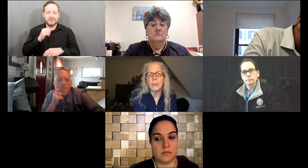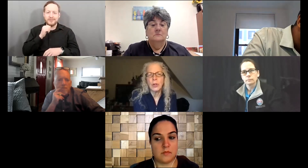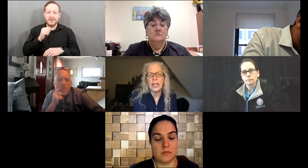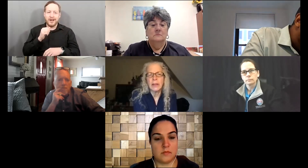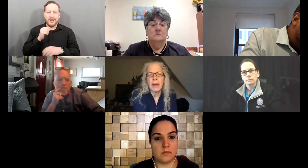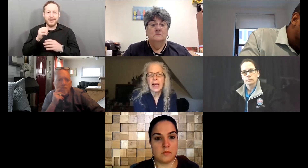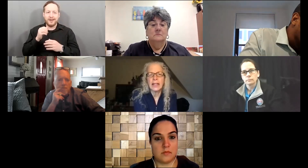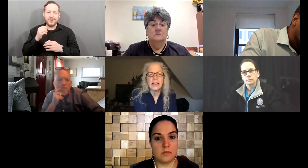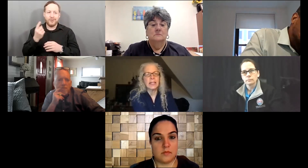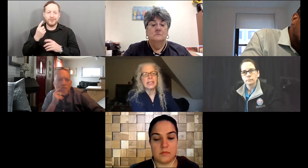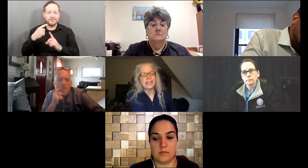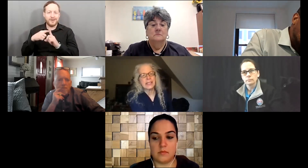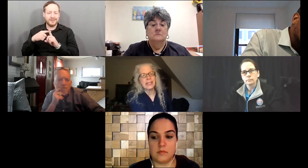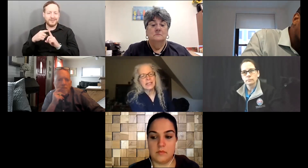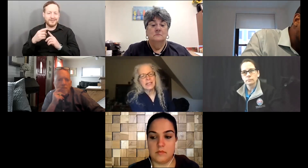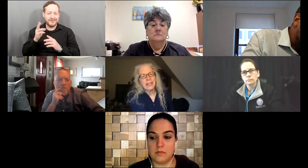in the community in the past,